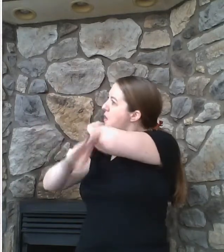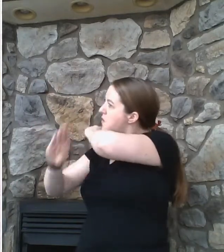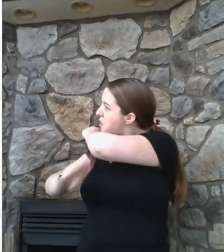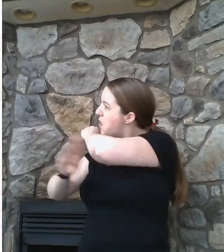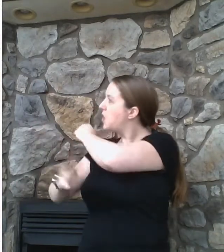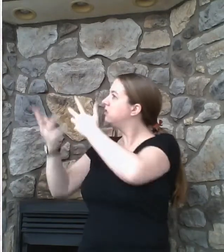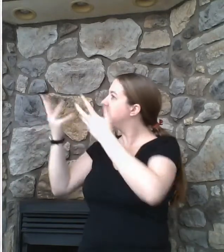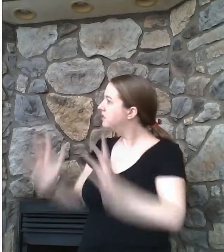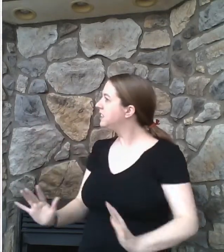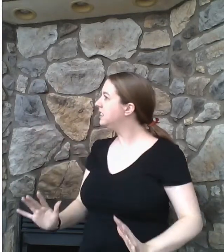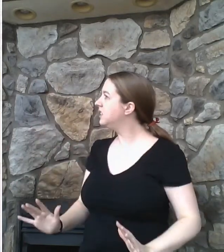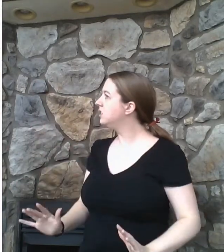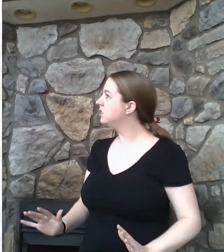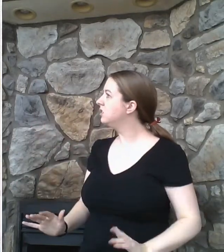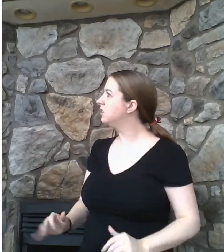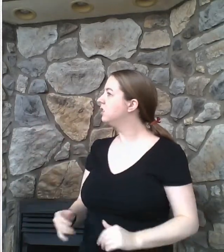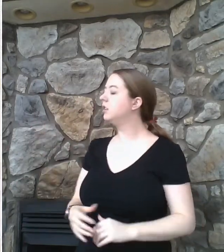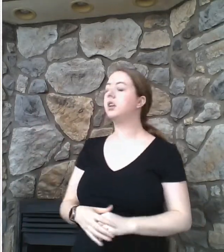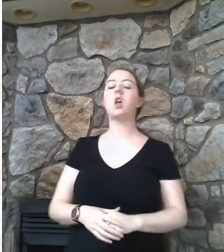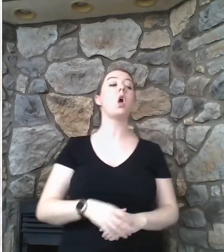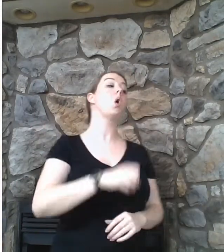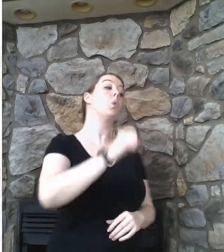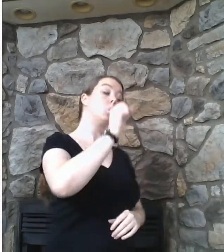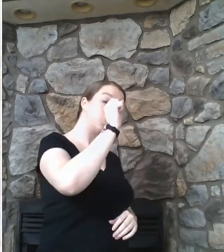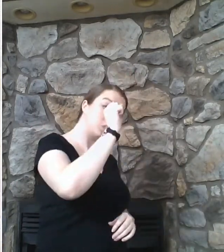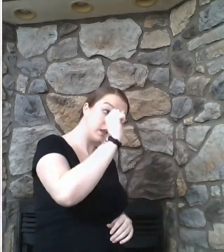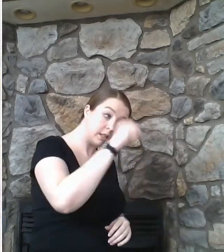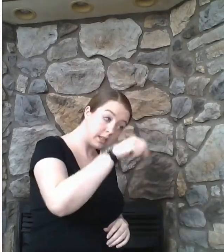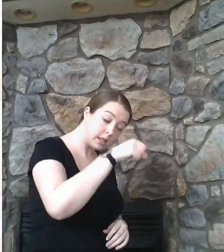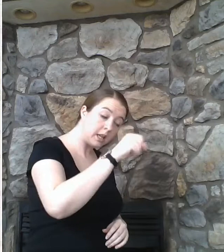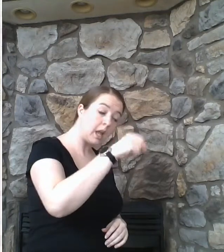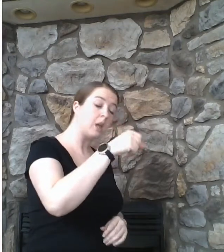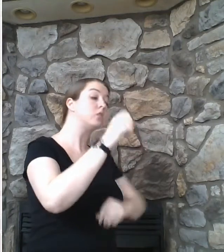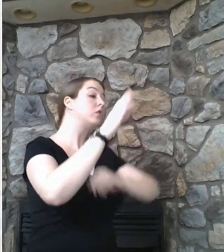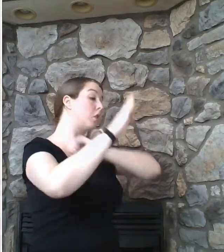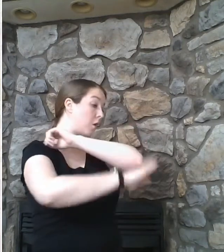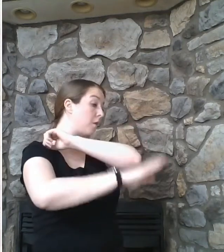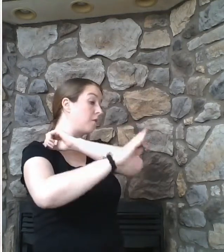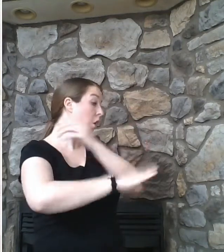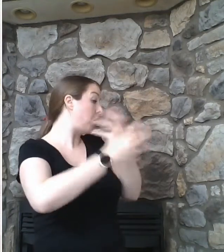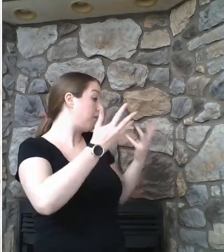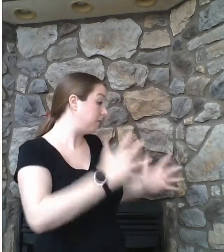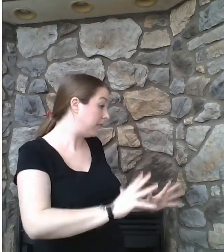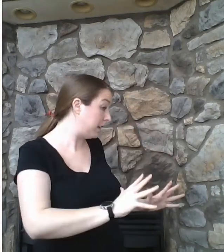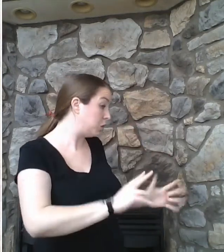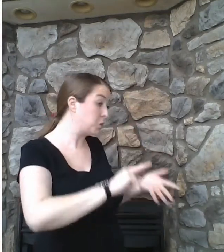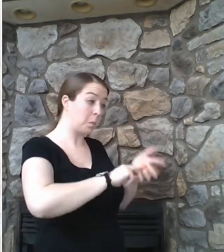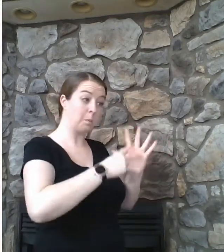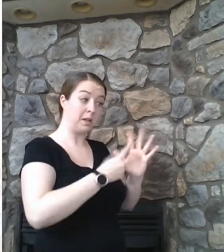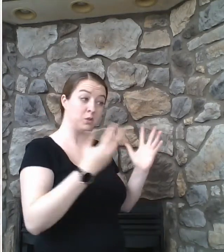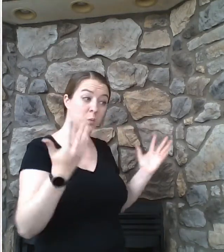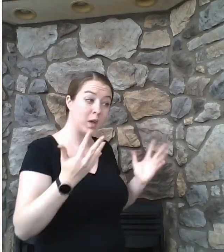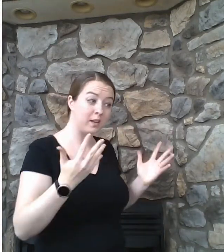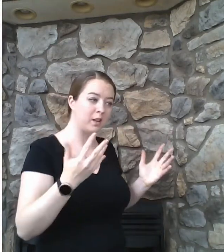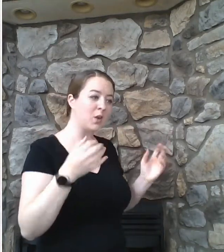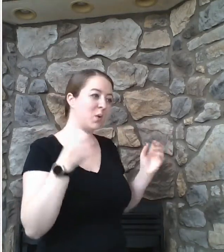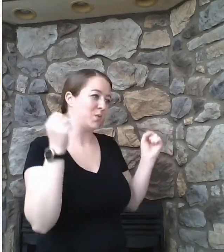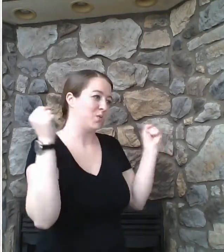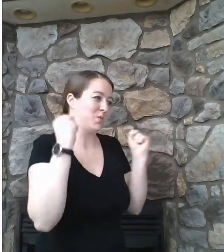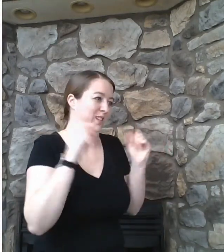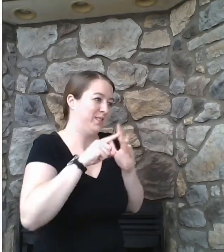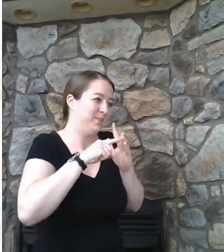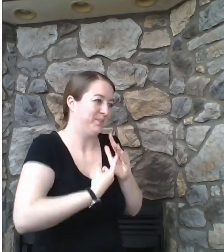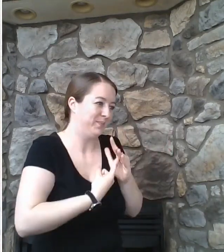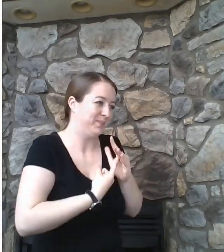the end of autumn. Yes, said his mother. The end of autumn is when the